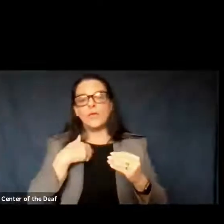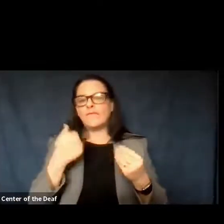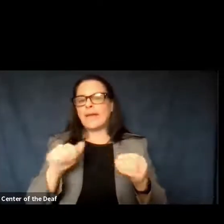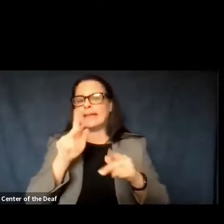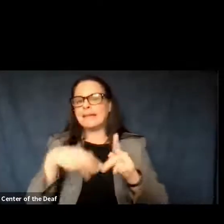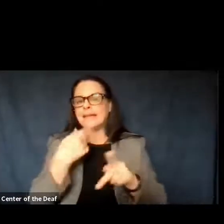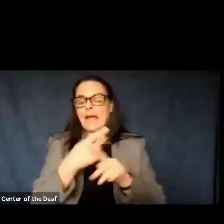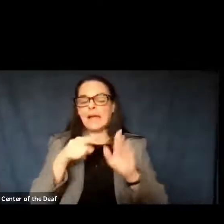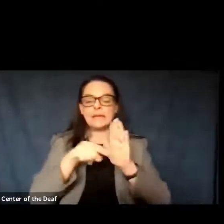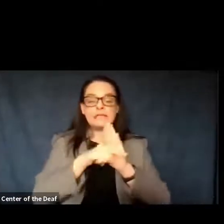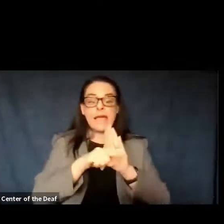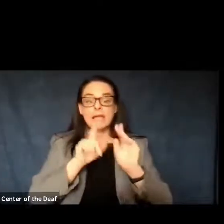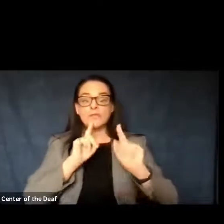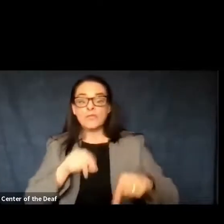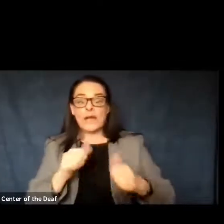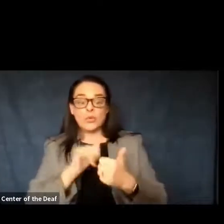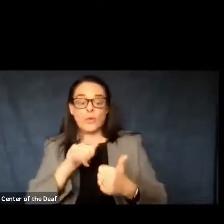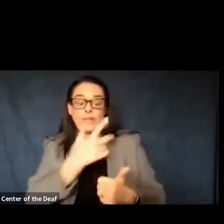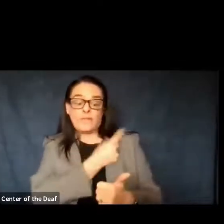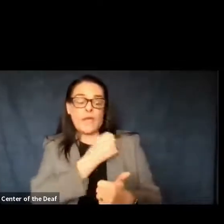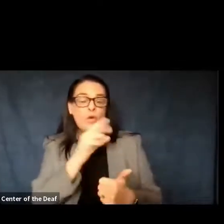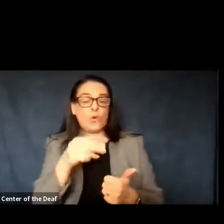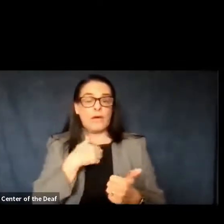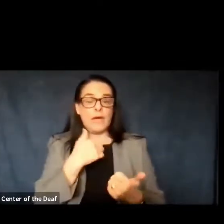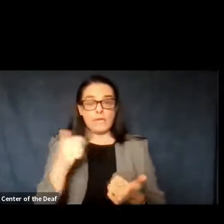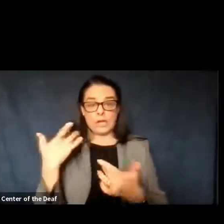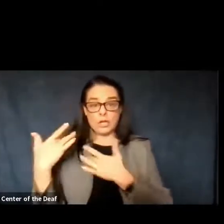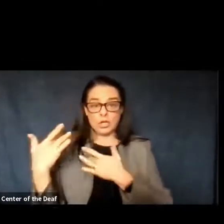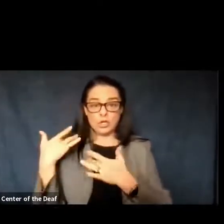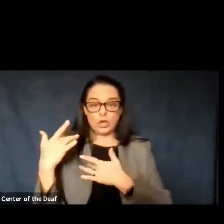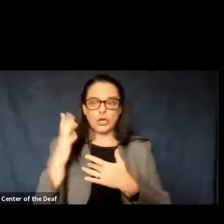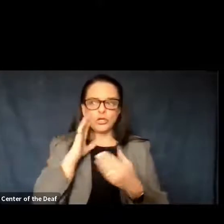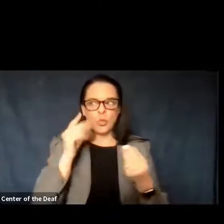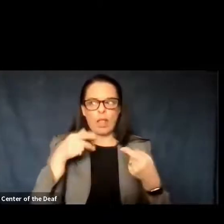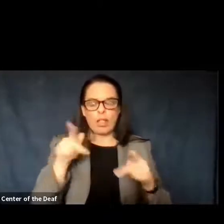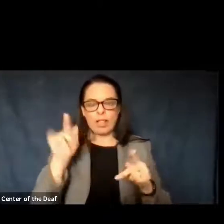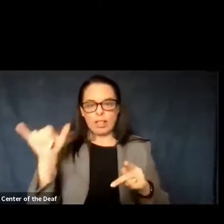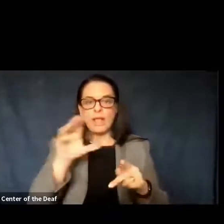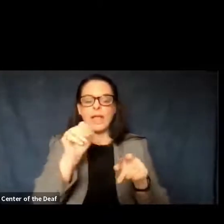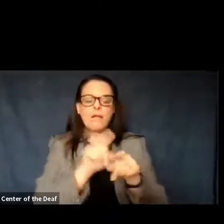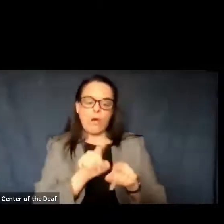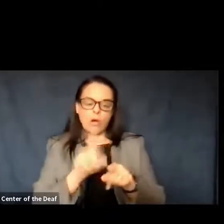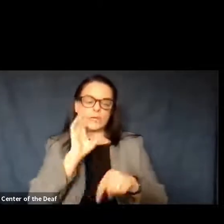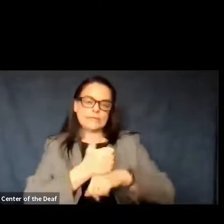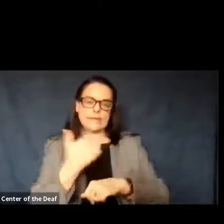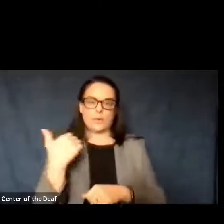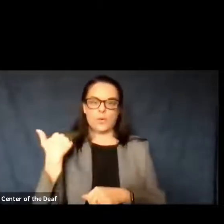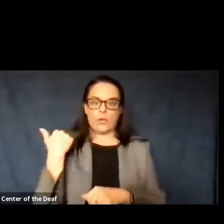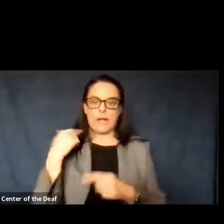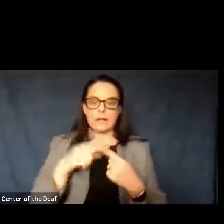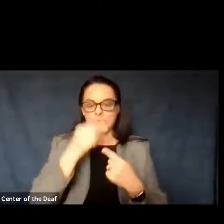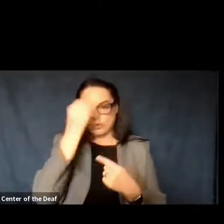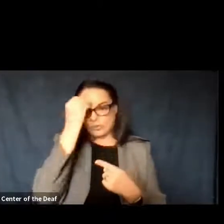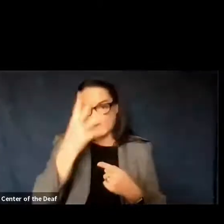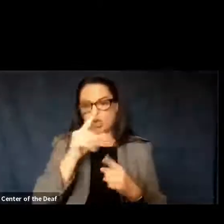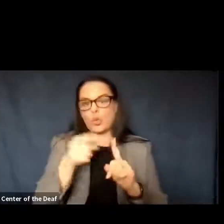to the vaccine or any concerns about it. It allows that, and it also sets up a reminder system for when your next dose